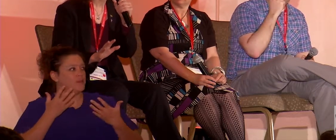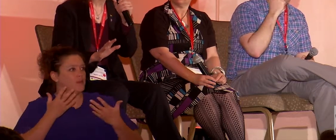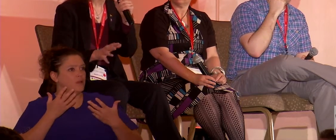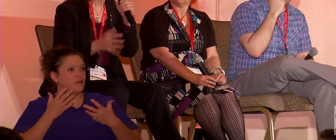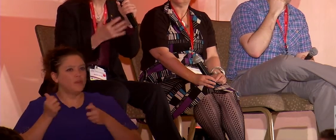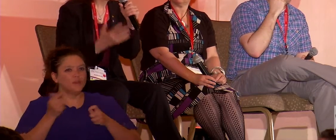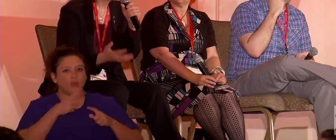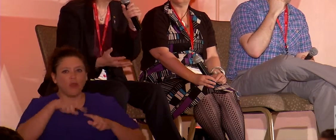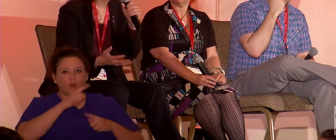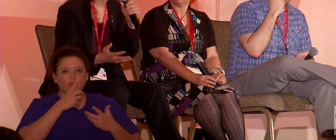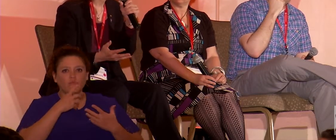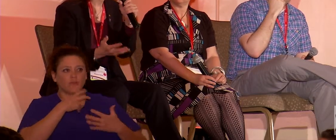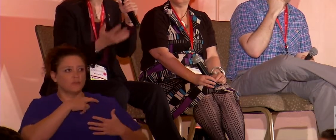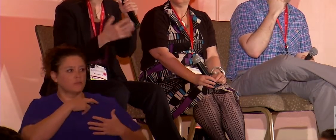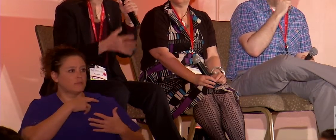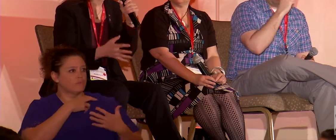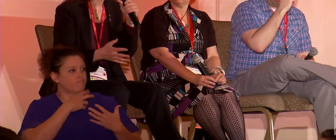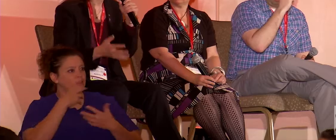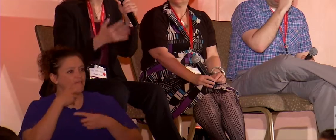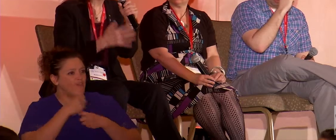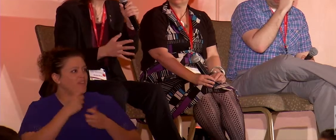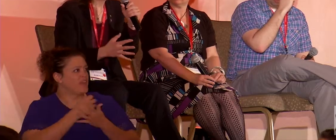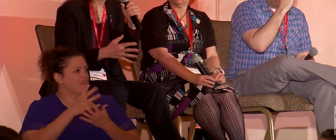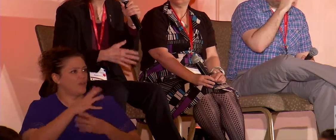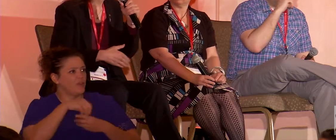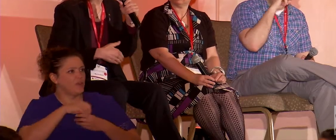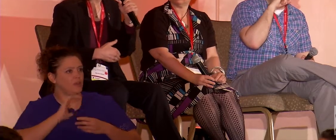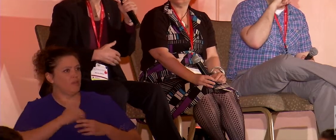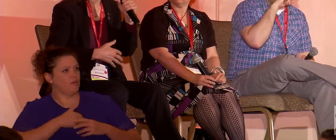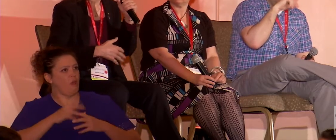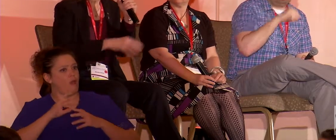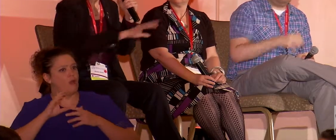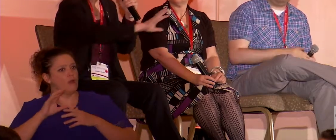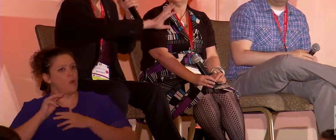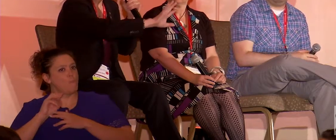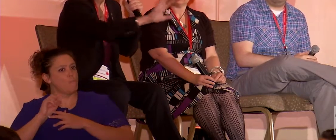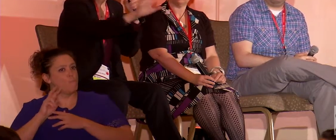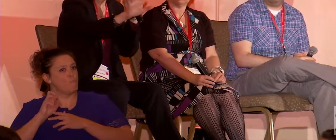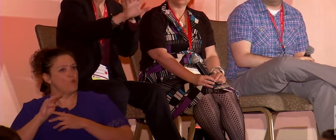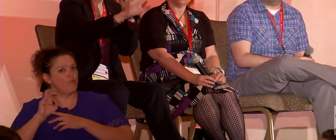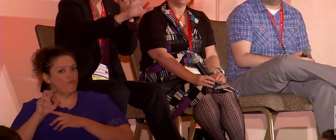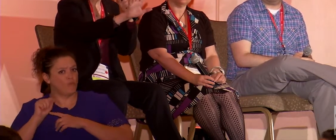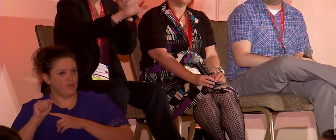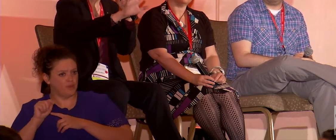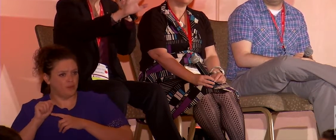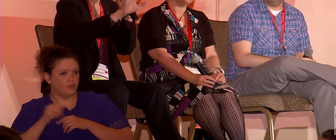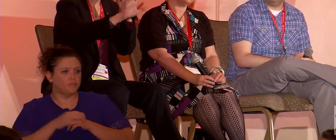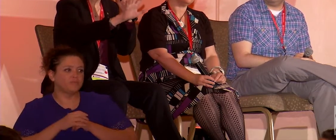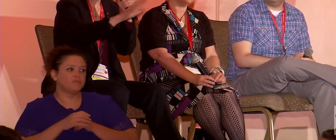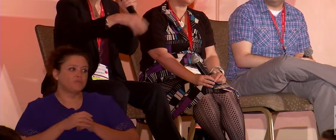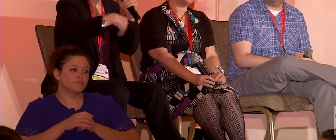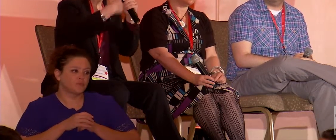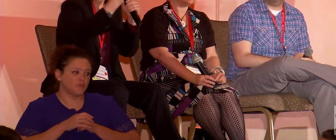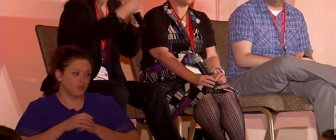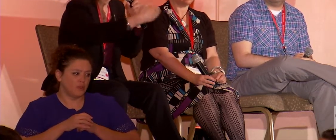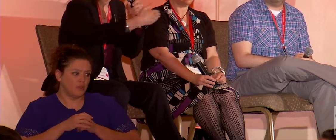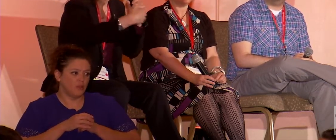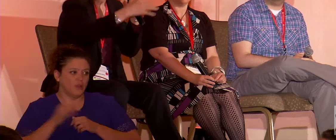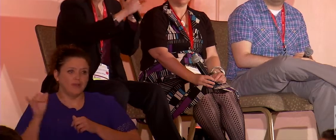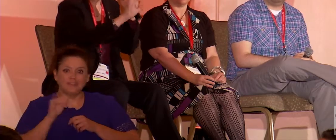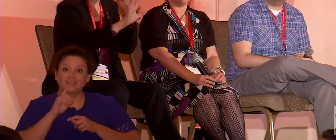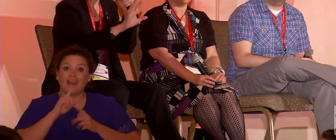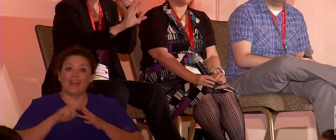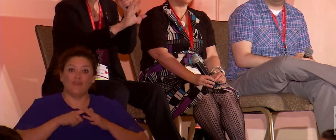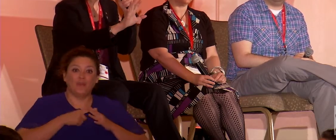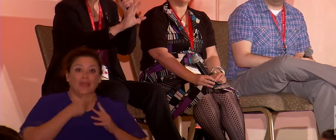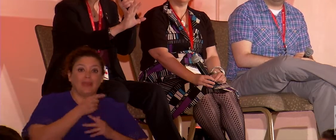this sort of thing in the movement, in the LGBT movement. It is there, just as there was the emerging lesbian gay movement and then trans,